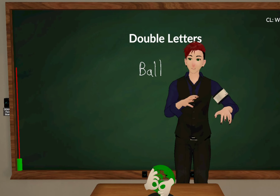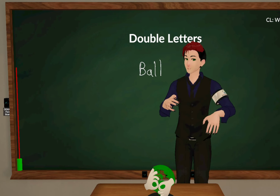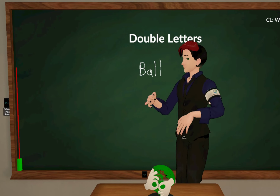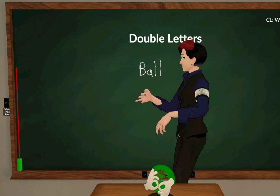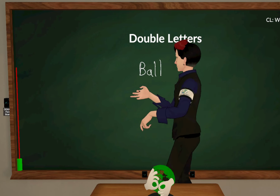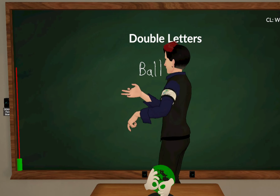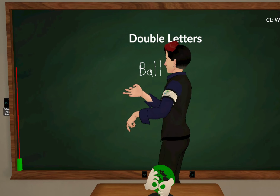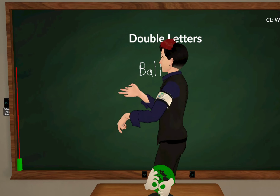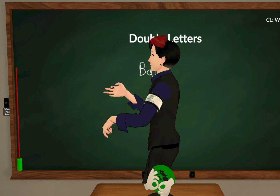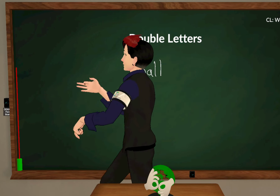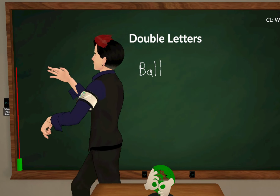do it.